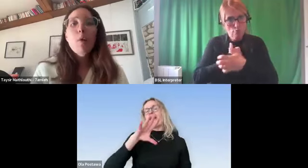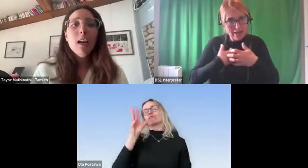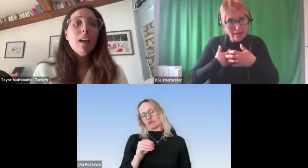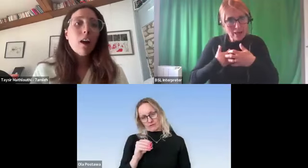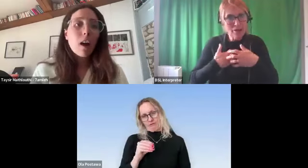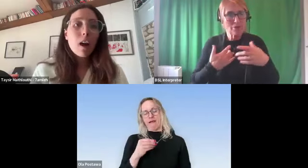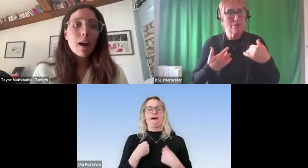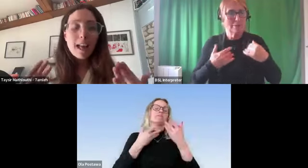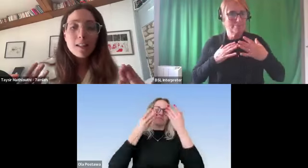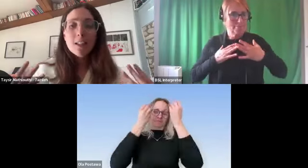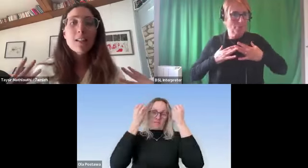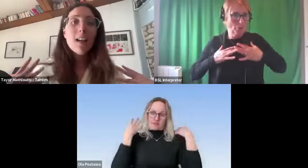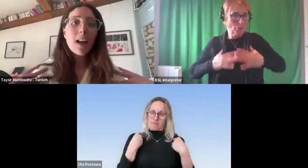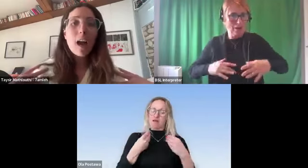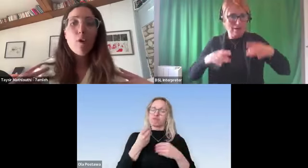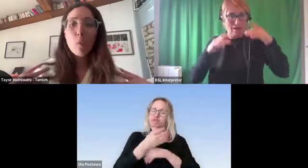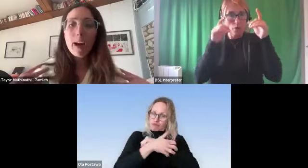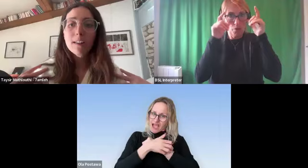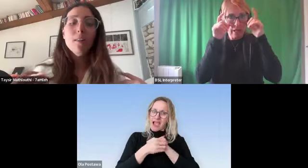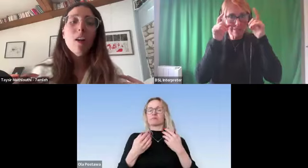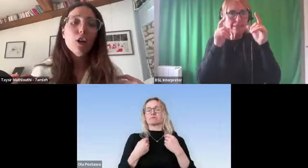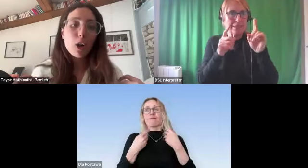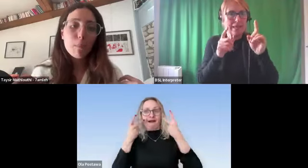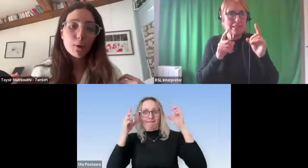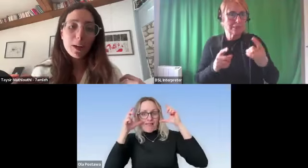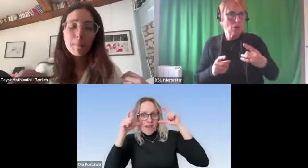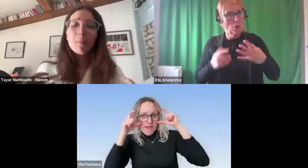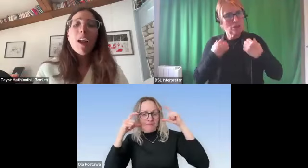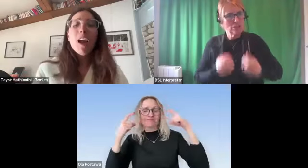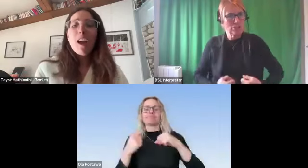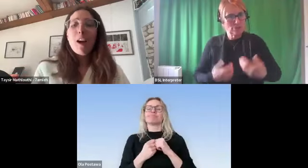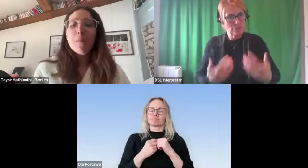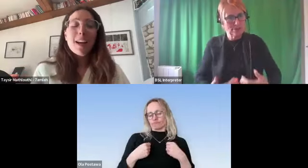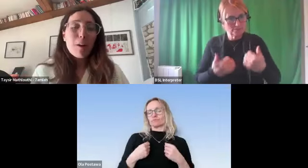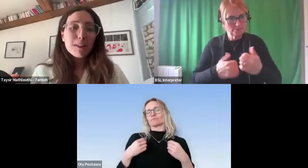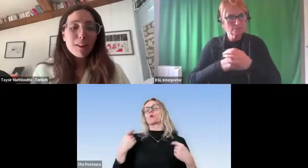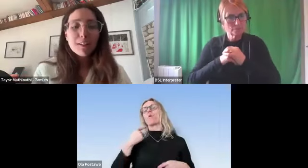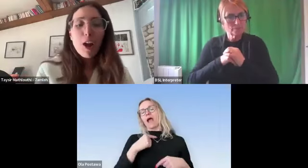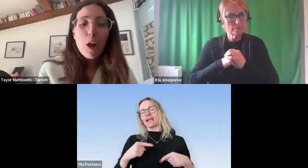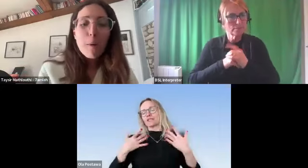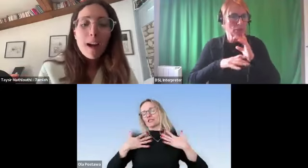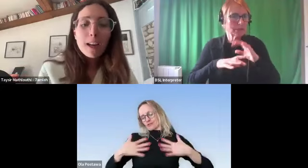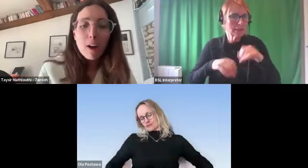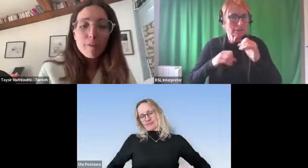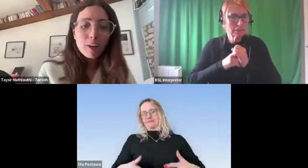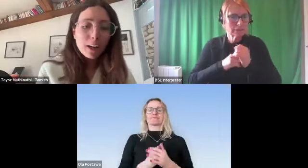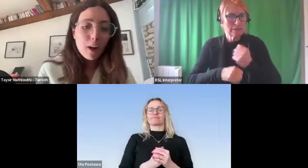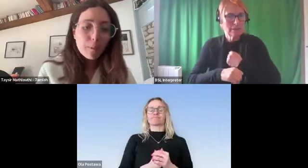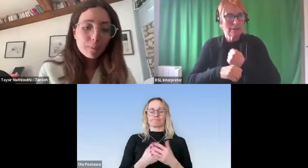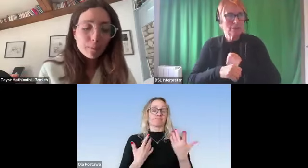hair. I'm wearing glasses and I have a white jumper today. And I will start